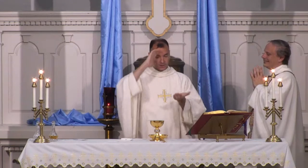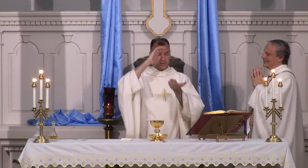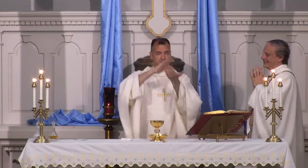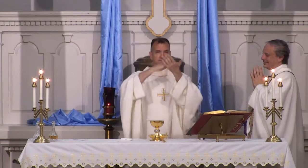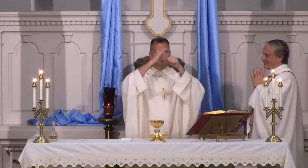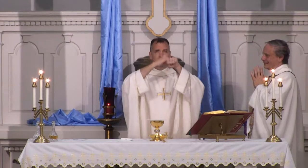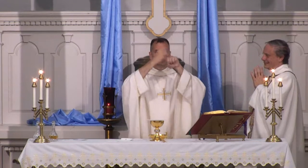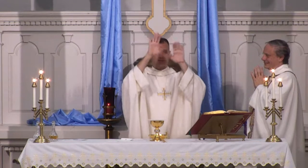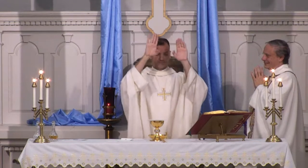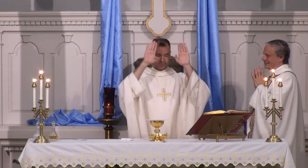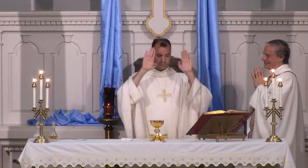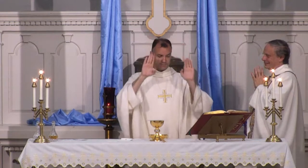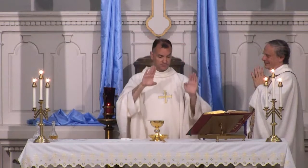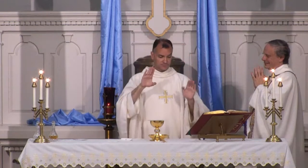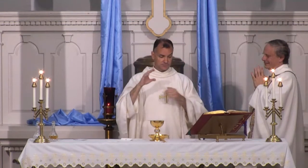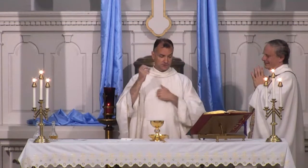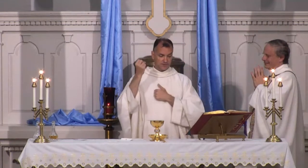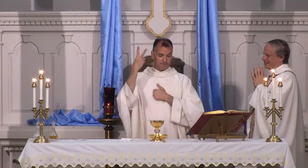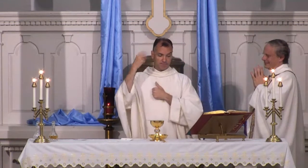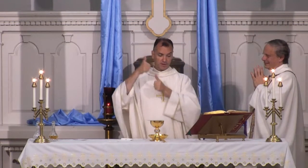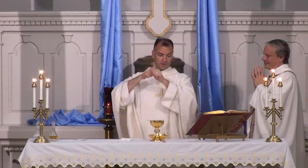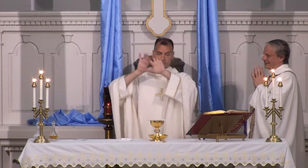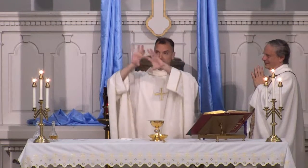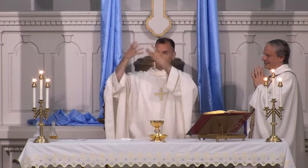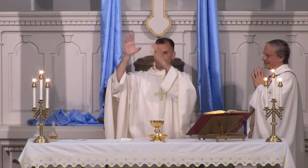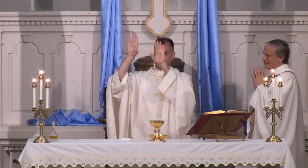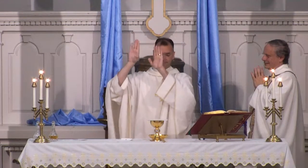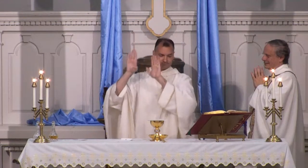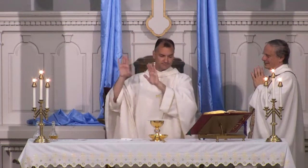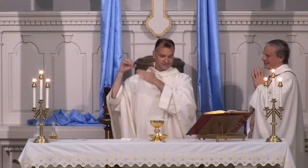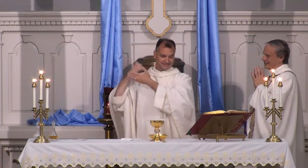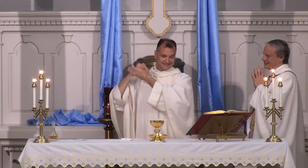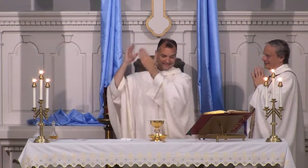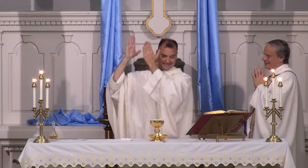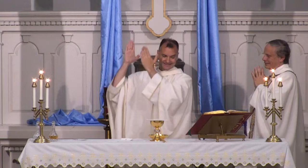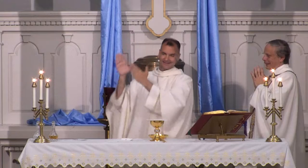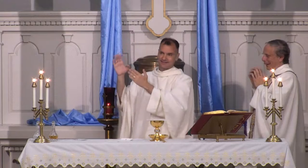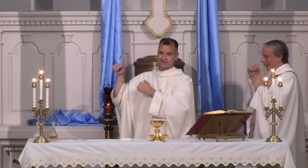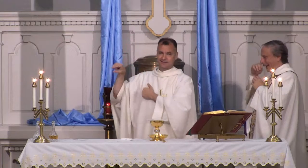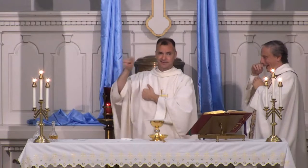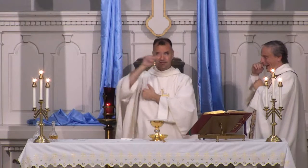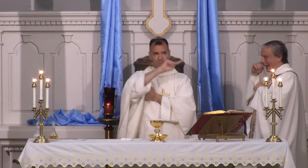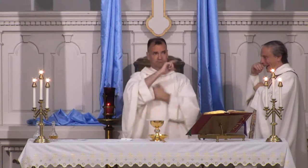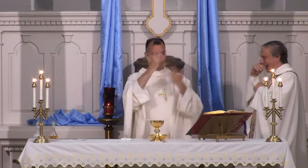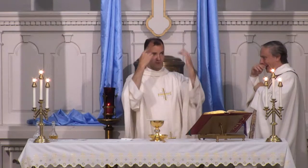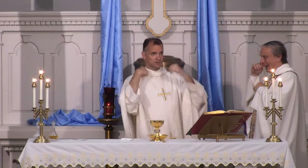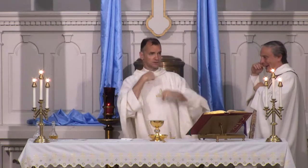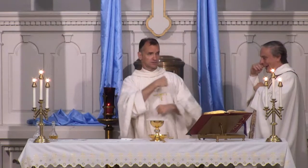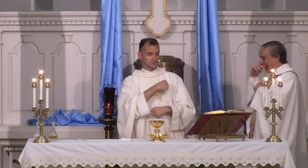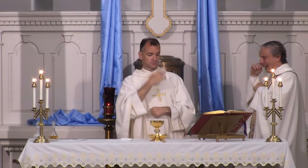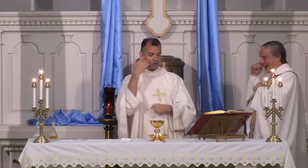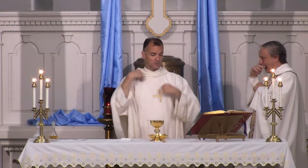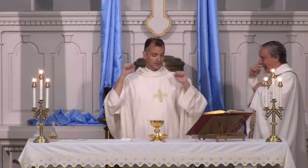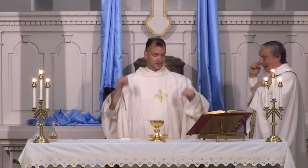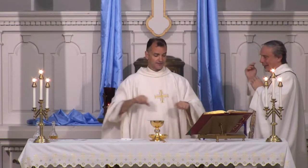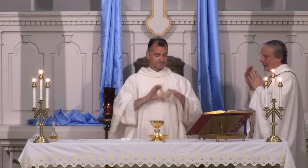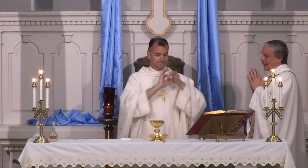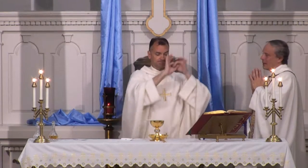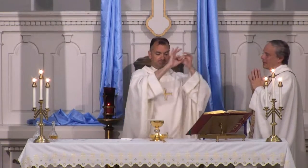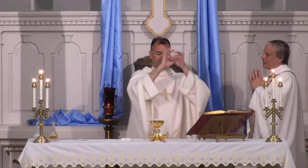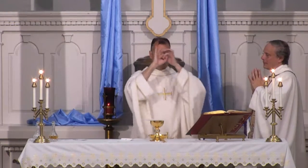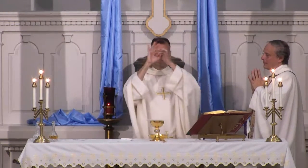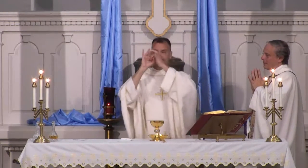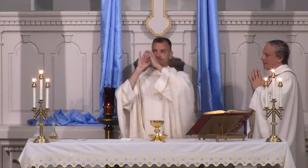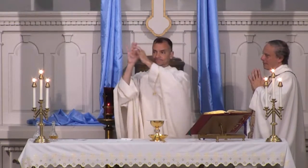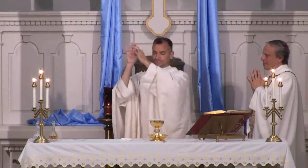Virgin Mary, Mother of God, with Blessed Joseph, her spouse, with the blessed apostles and all the saints who have pleased you throughout